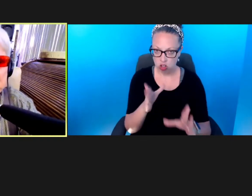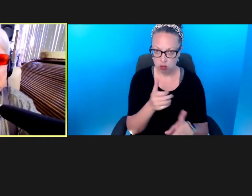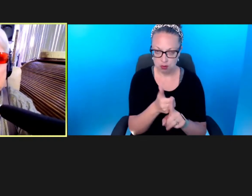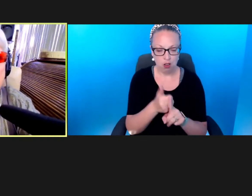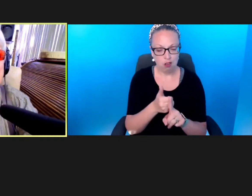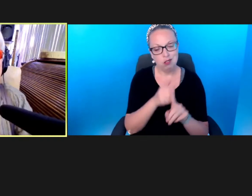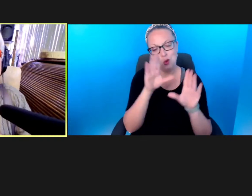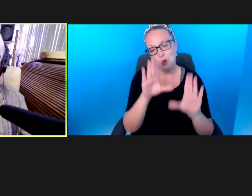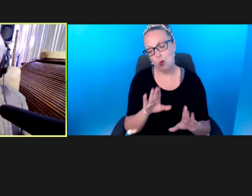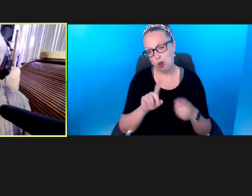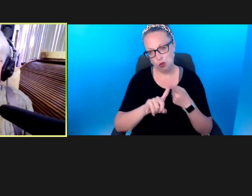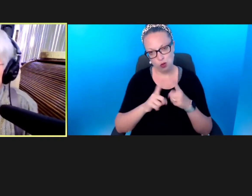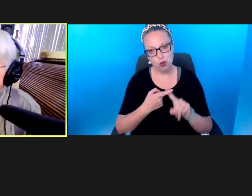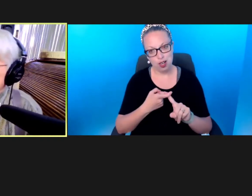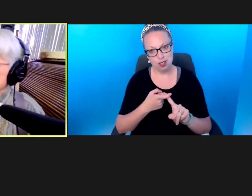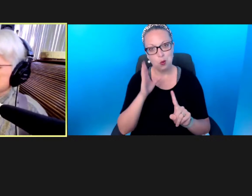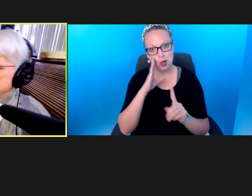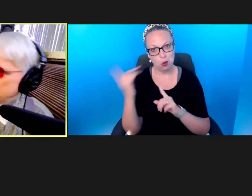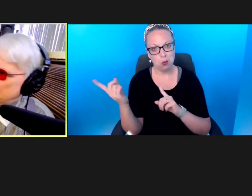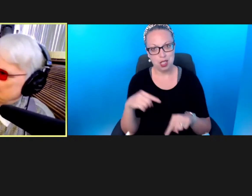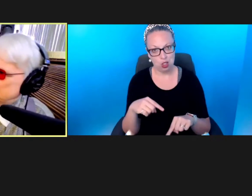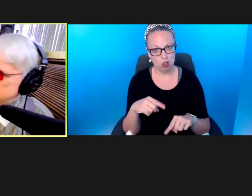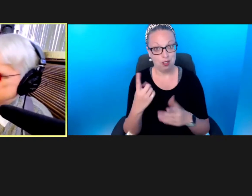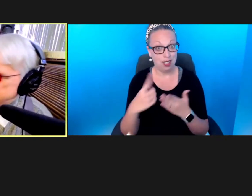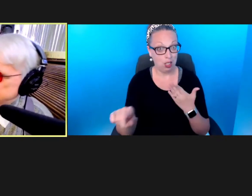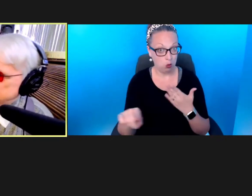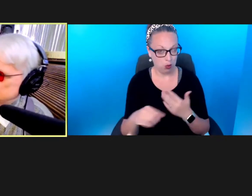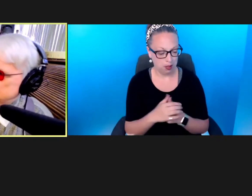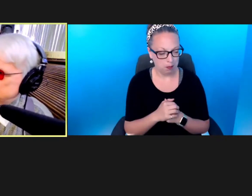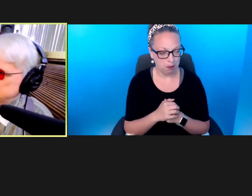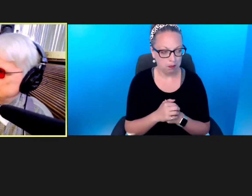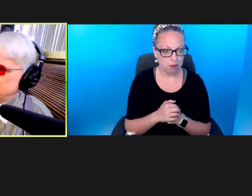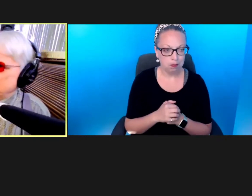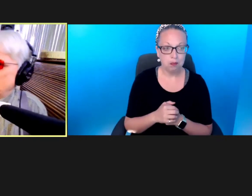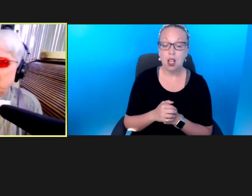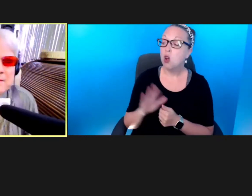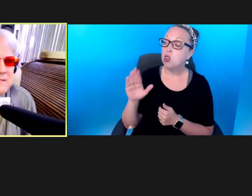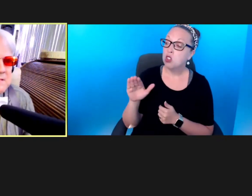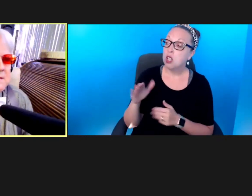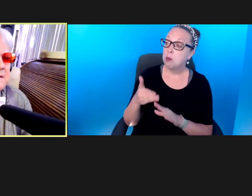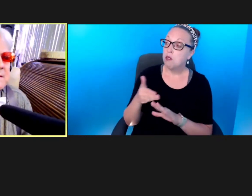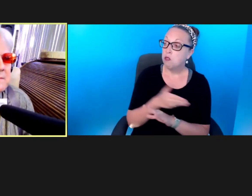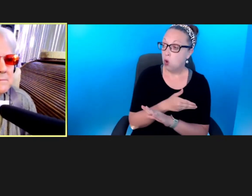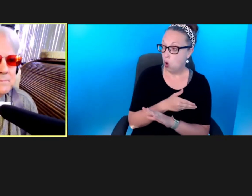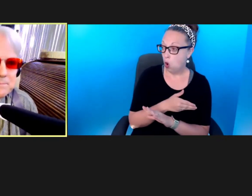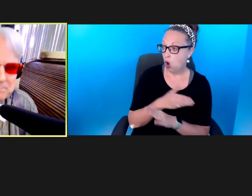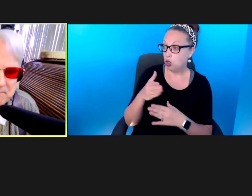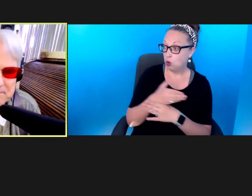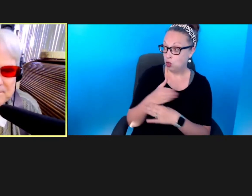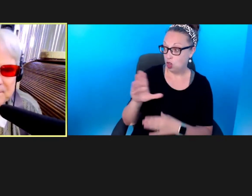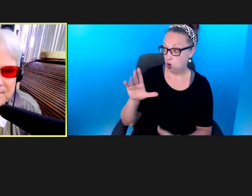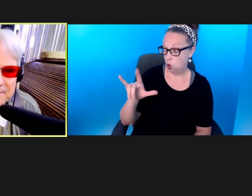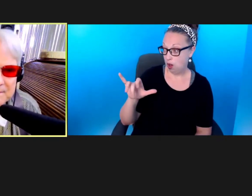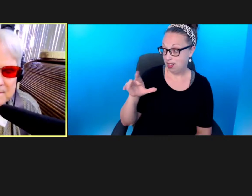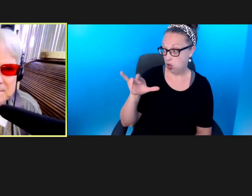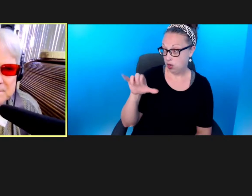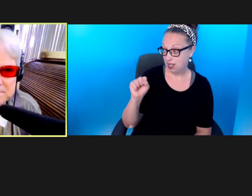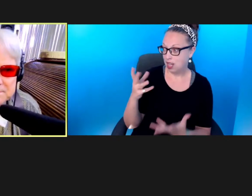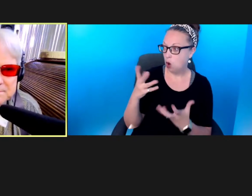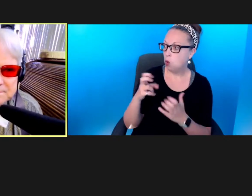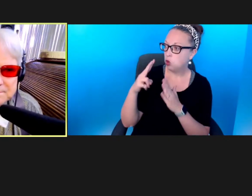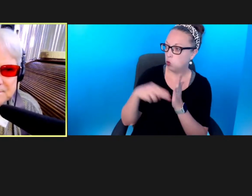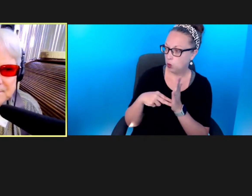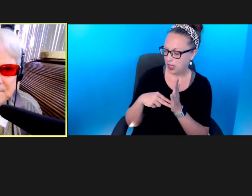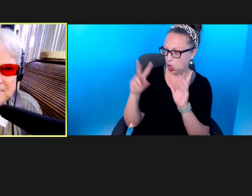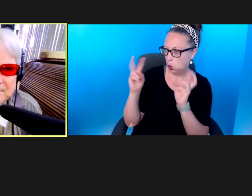Bassman. So before you share your lyrics, I want to read a quote. Oh, this is good. This is a quote from Woody